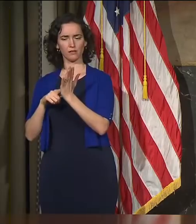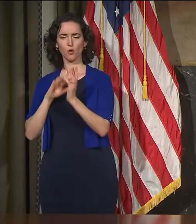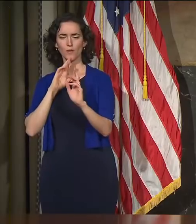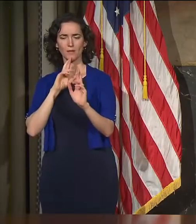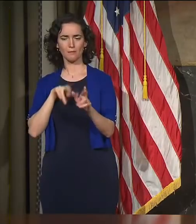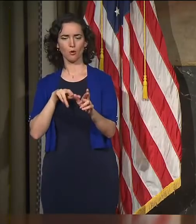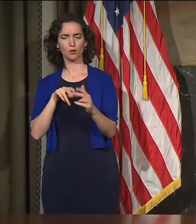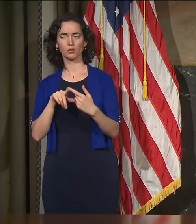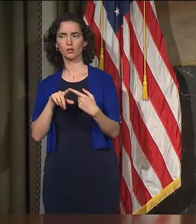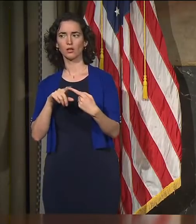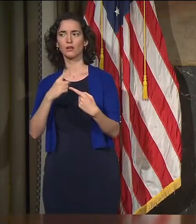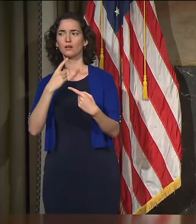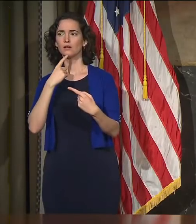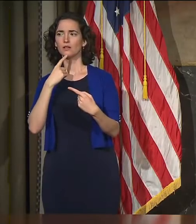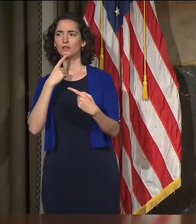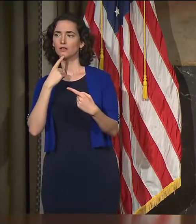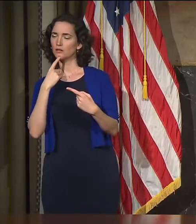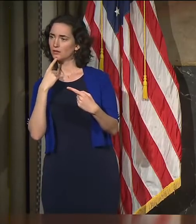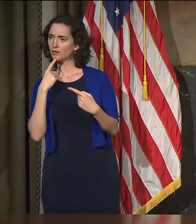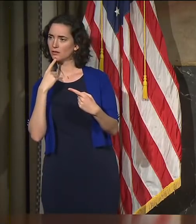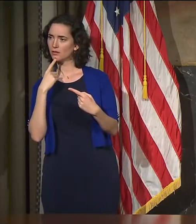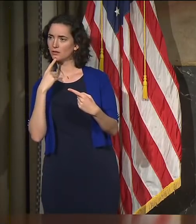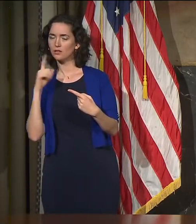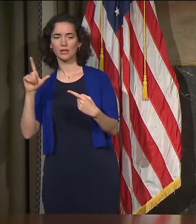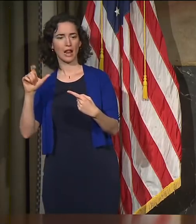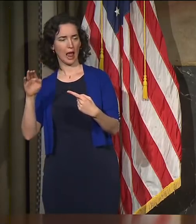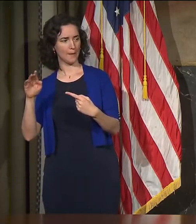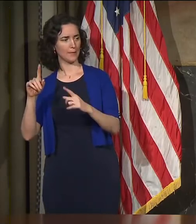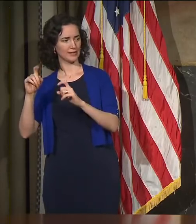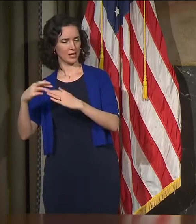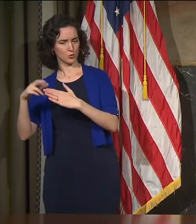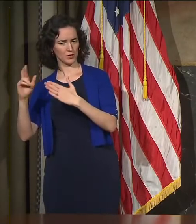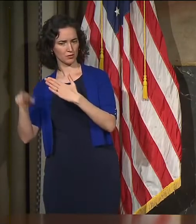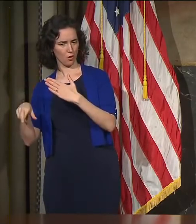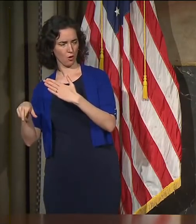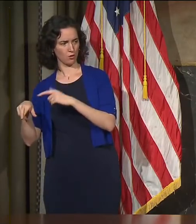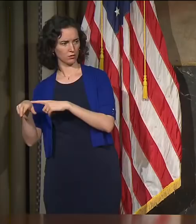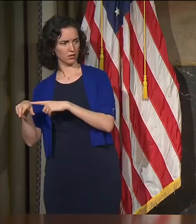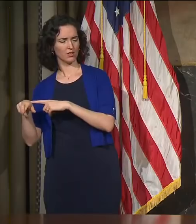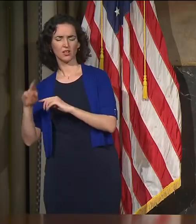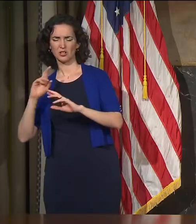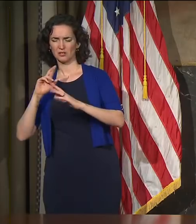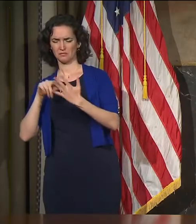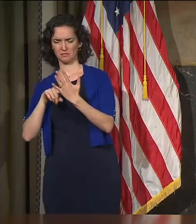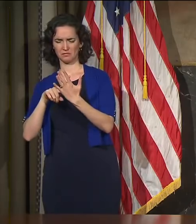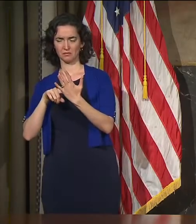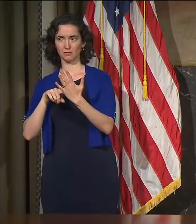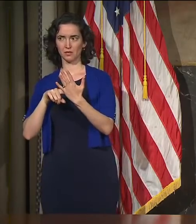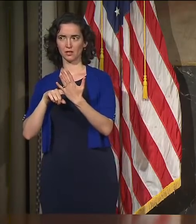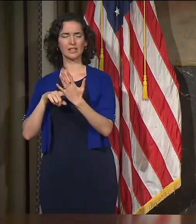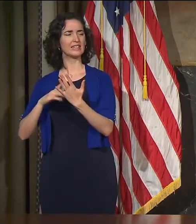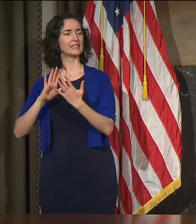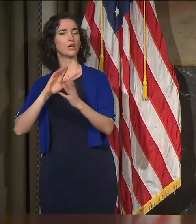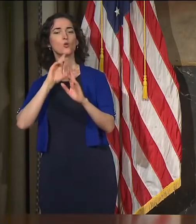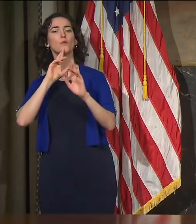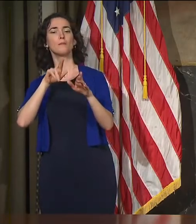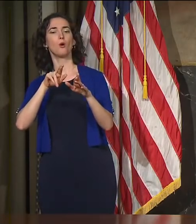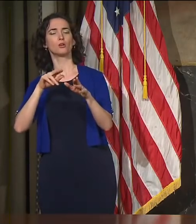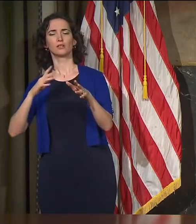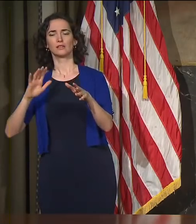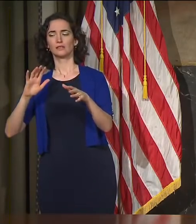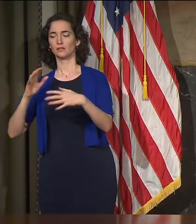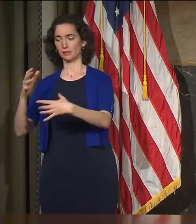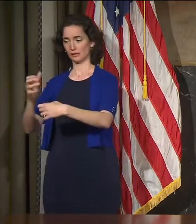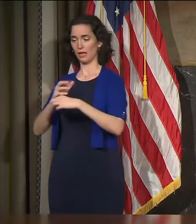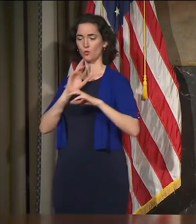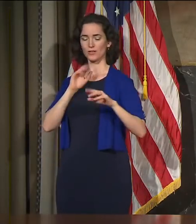the slow pace of laboratories reporting of virus test results. I think it was directed towards the Department of Health. Why might there be a delay in getting some of the test